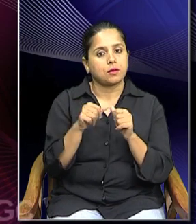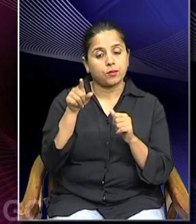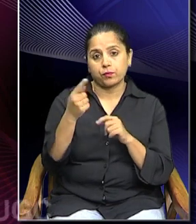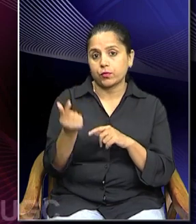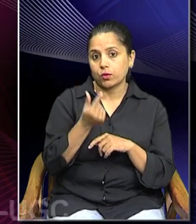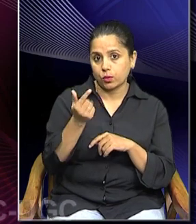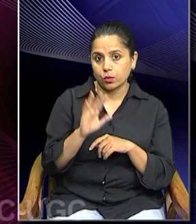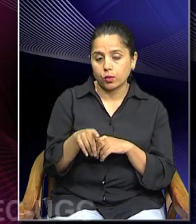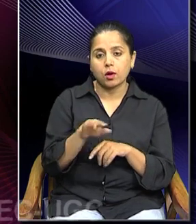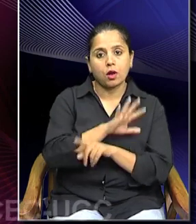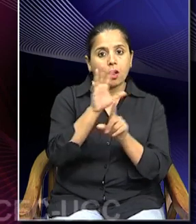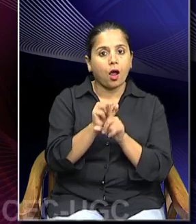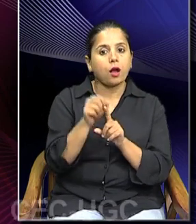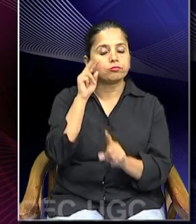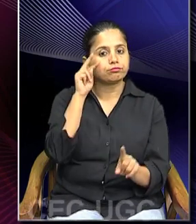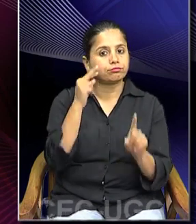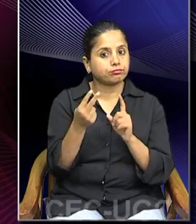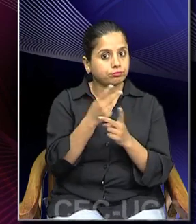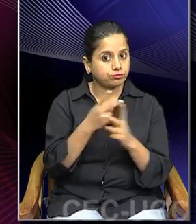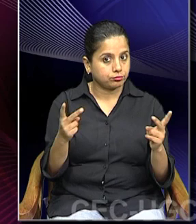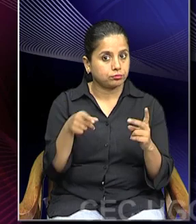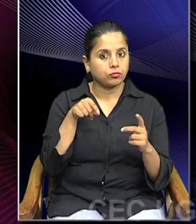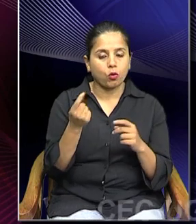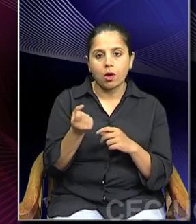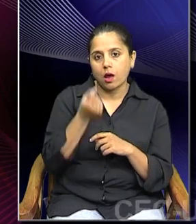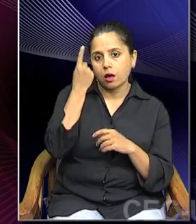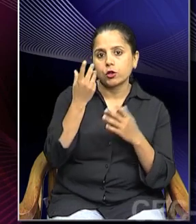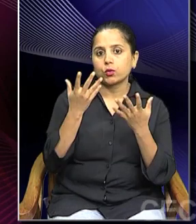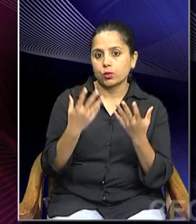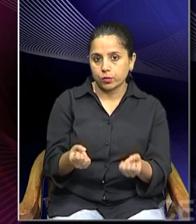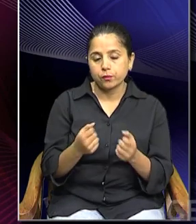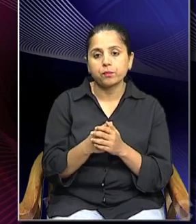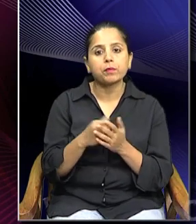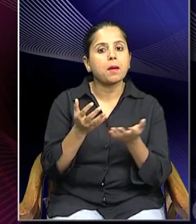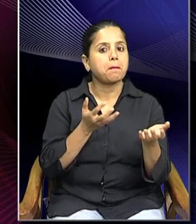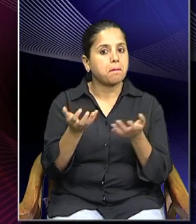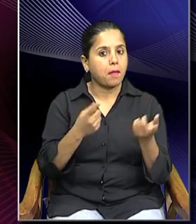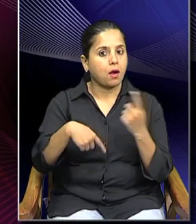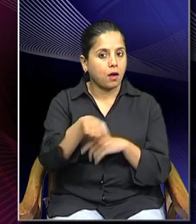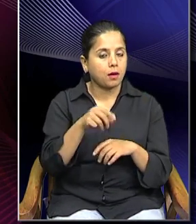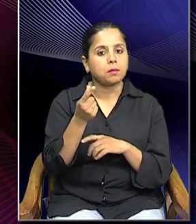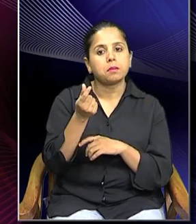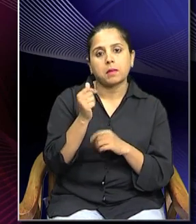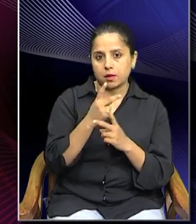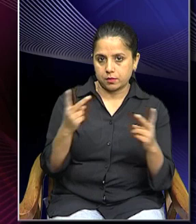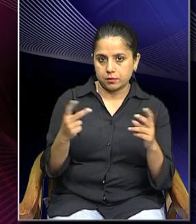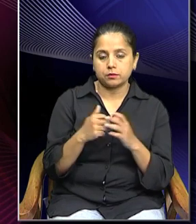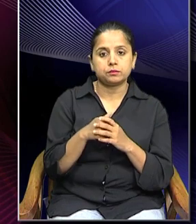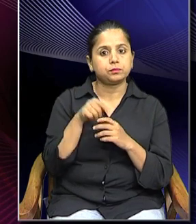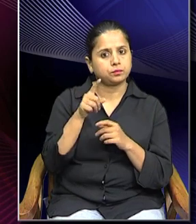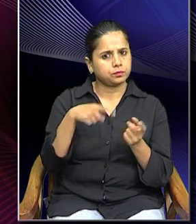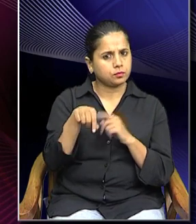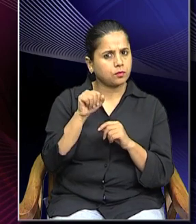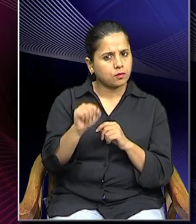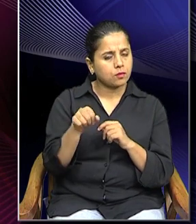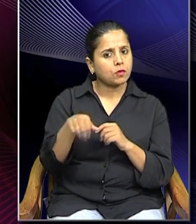using a cultural perspective to understand market and money. So, through